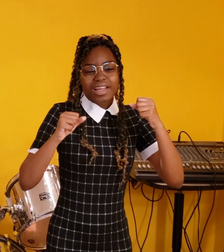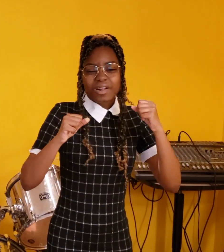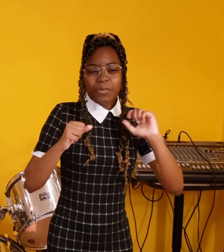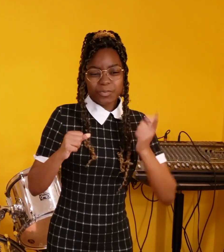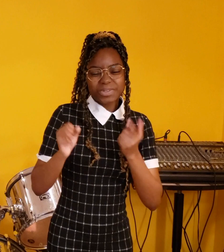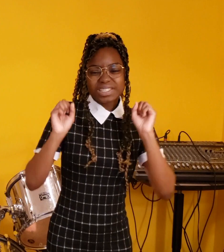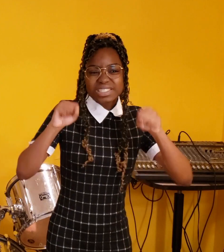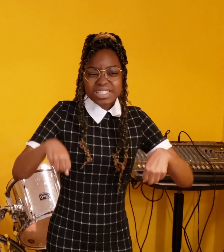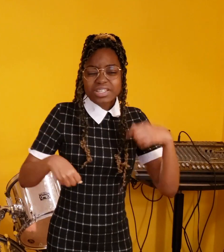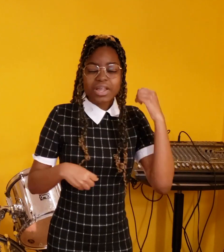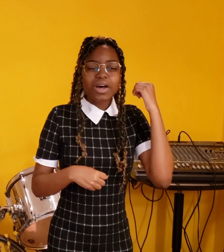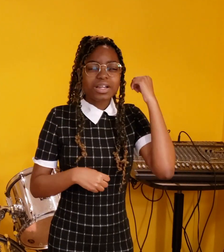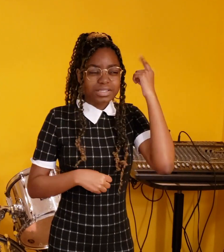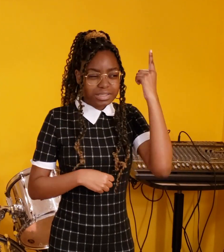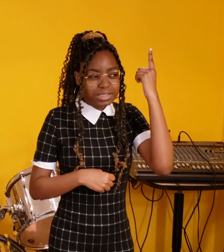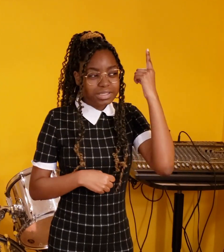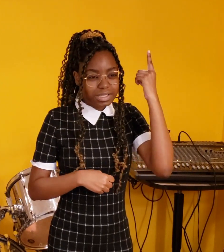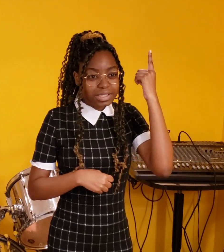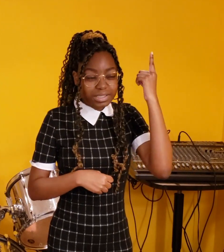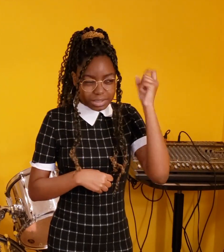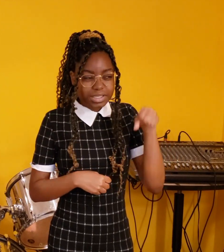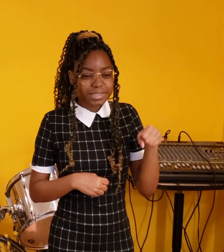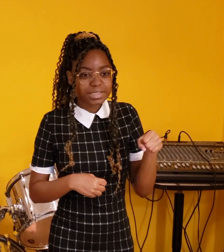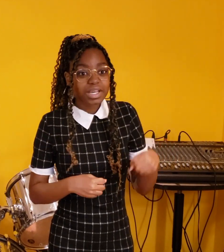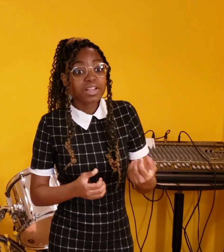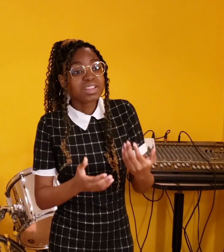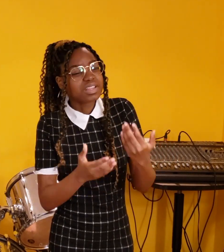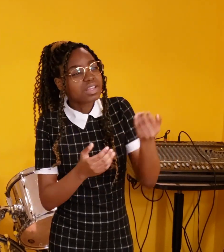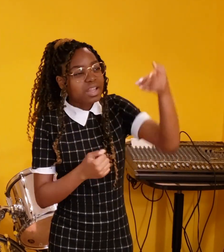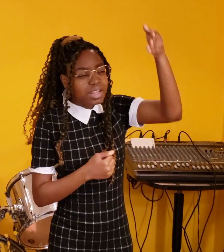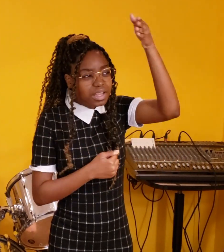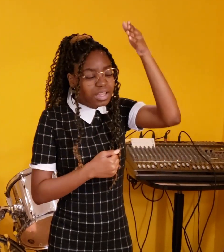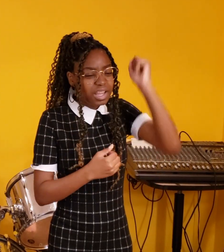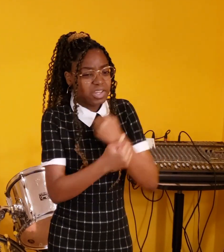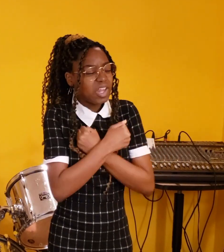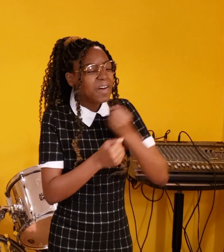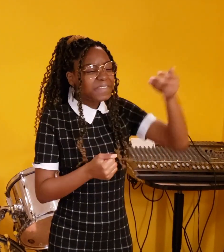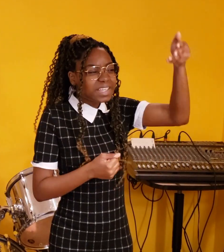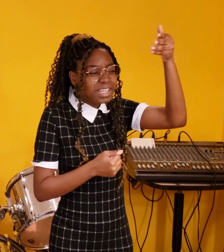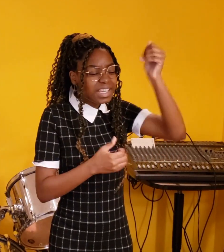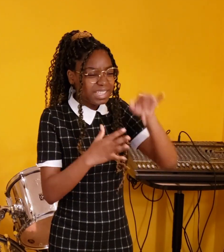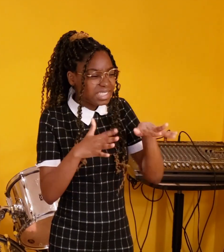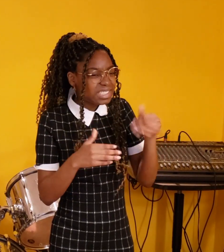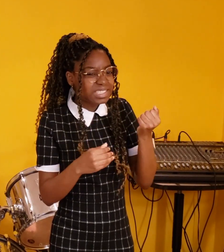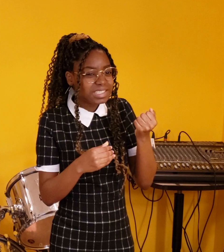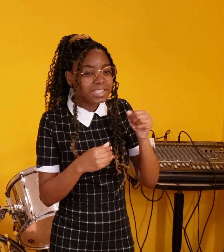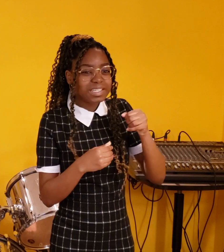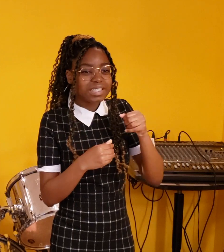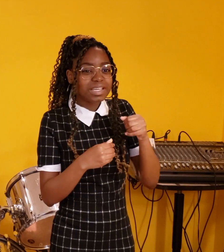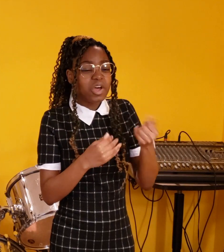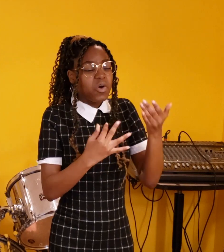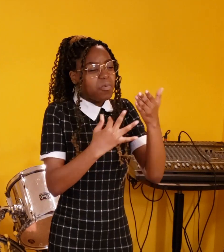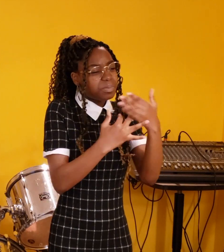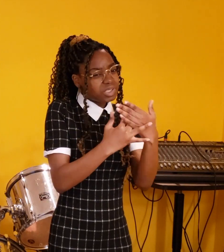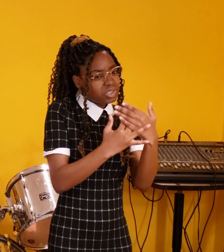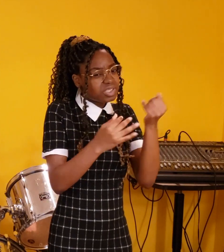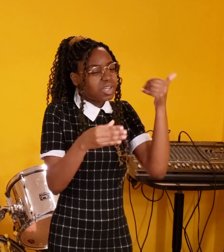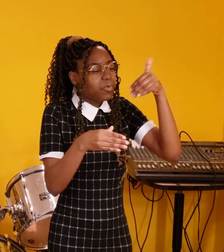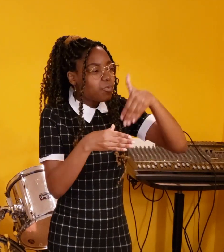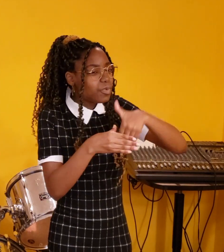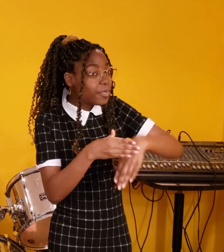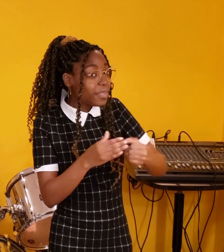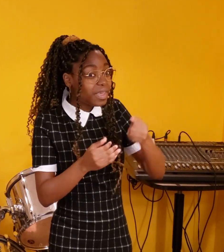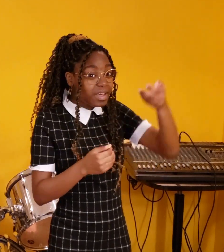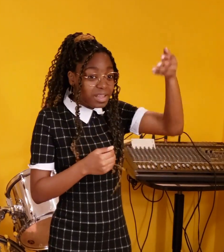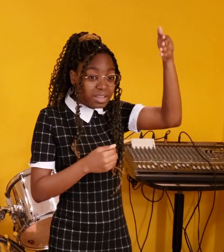love will exist between the Father, God the Father, God the Son, and God the Holy Spirit, way, way before the